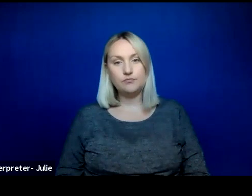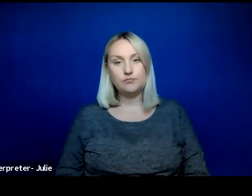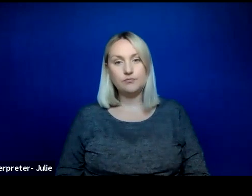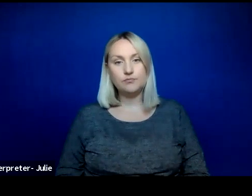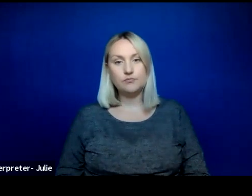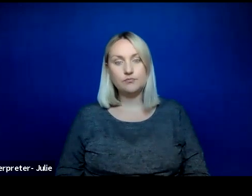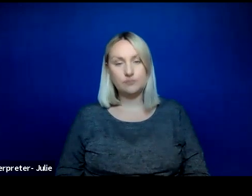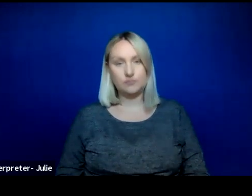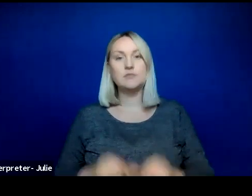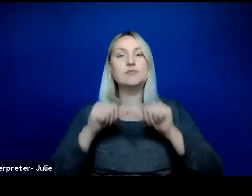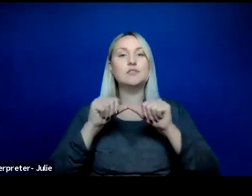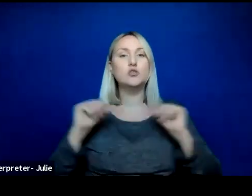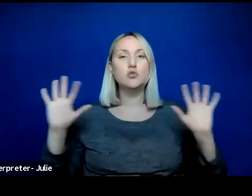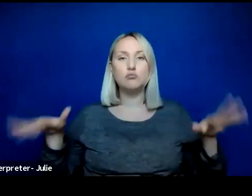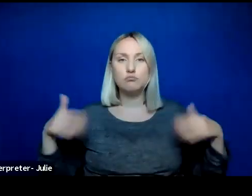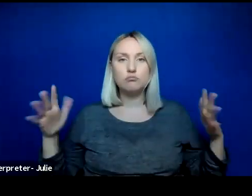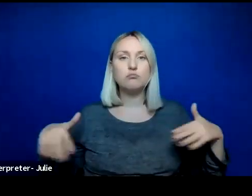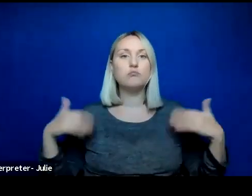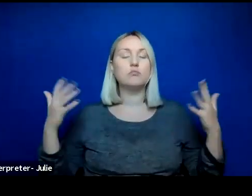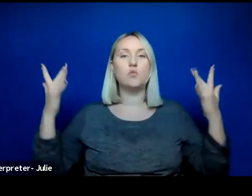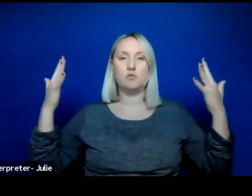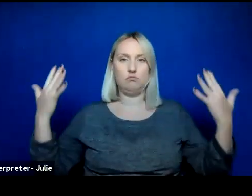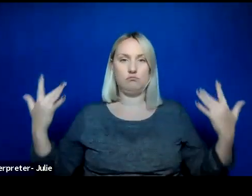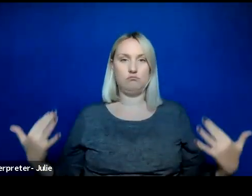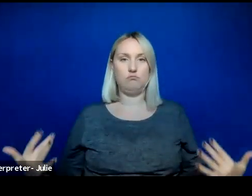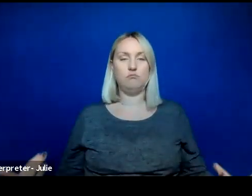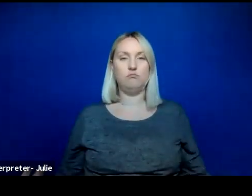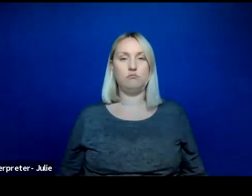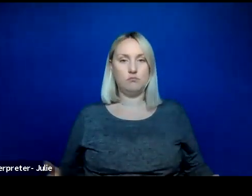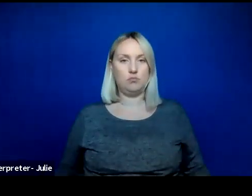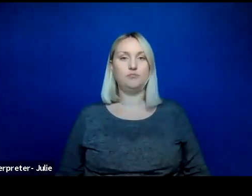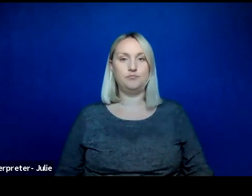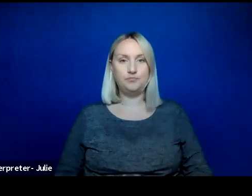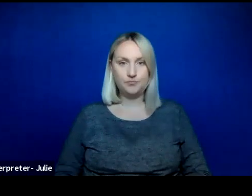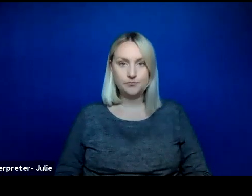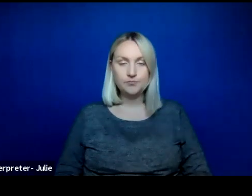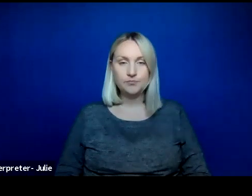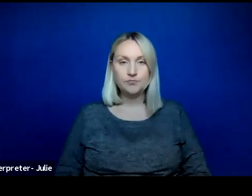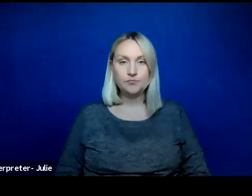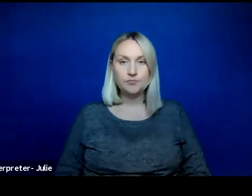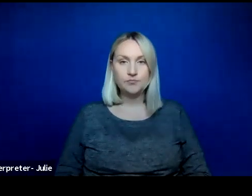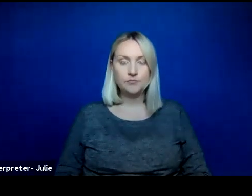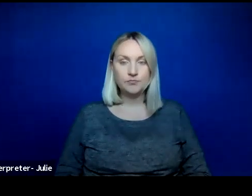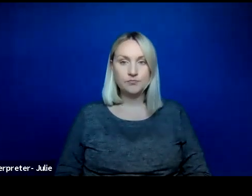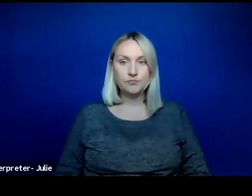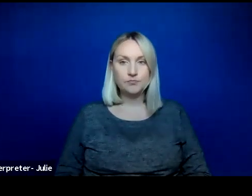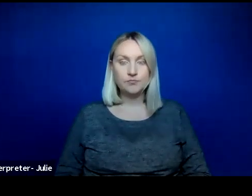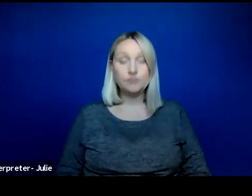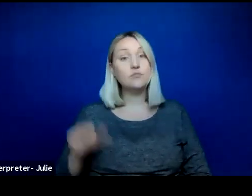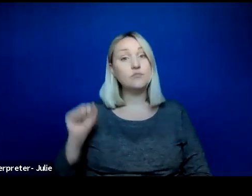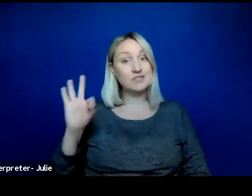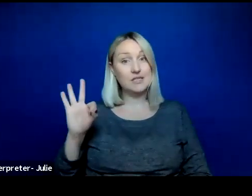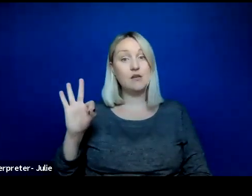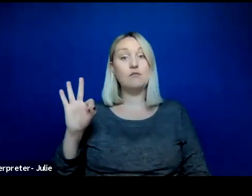Slowly keep rolling the wrists as you bring your arms all the way down by the sides. And then if you're